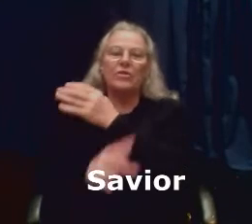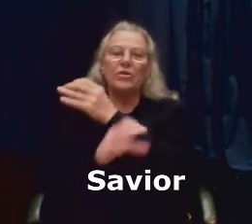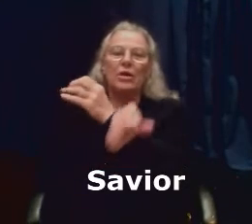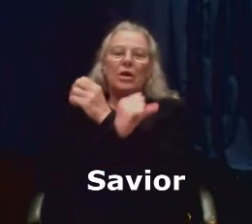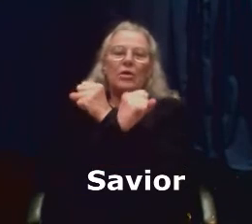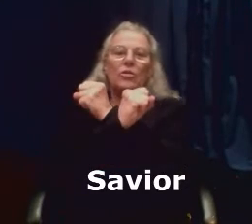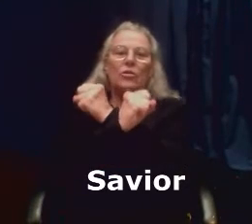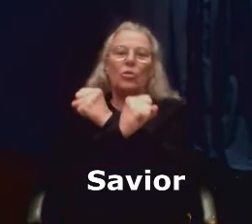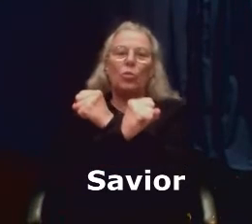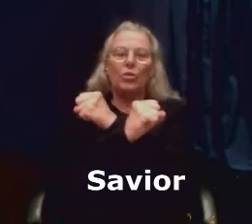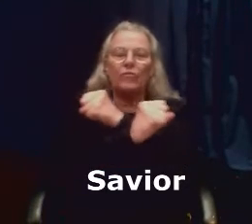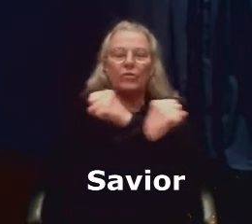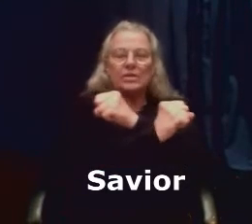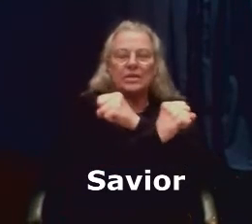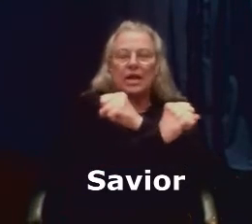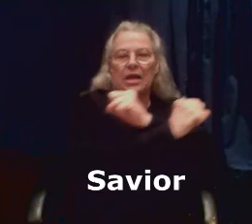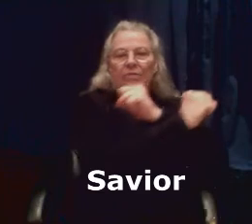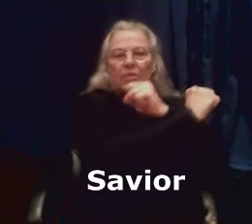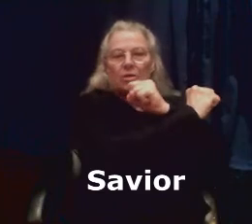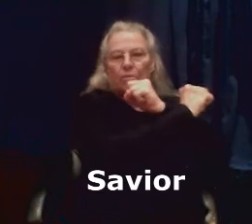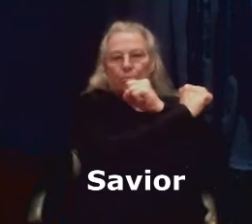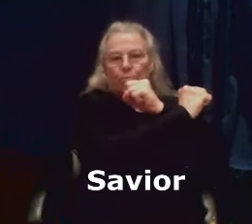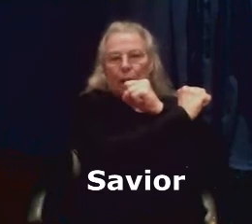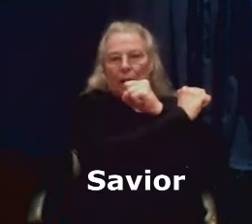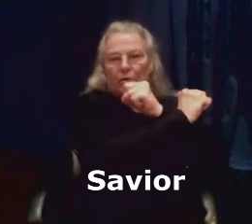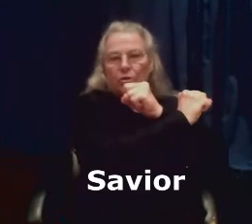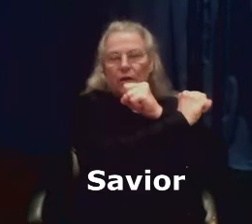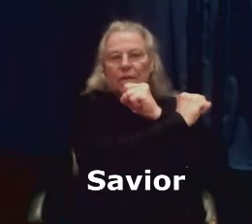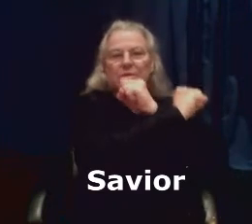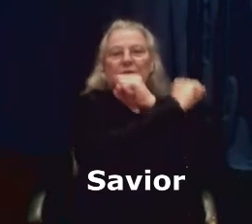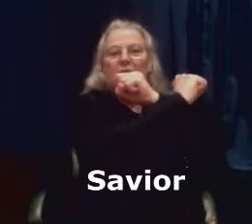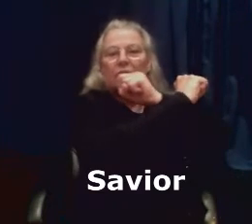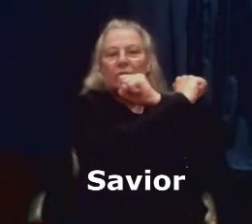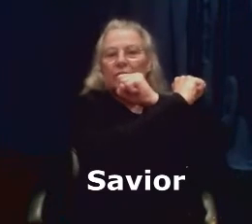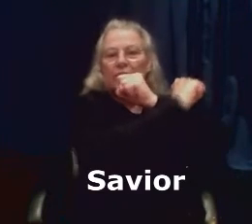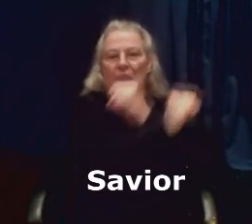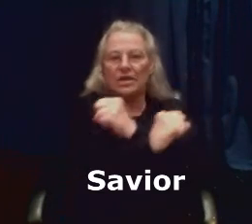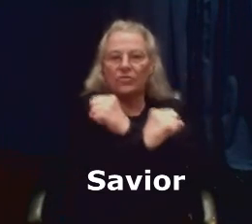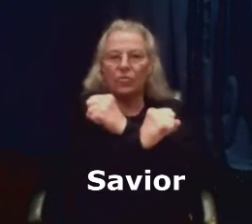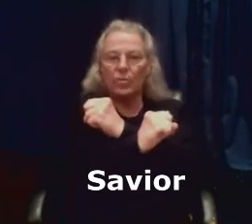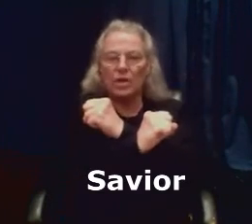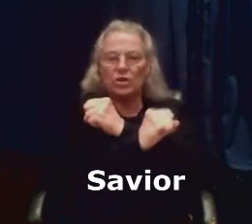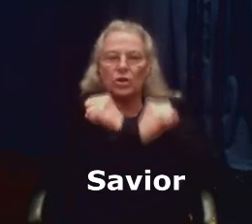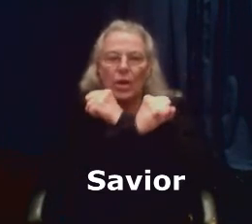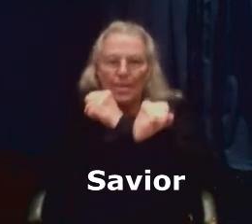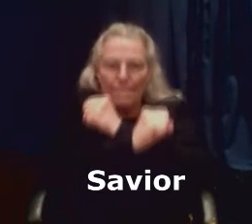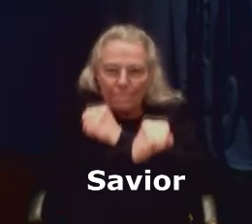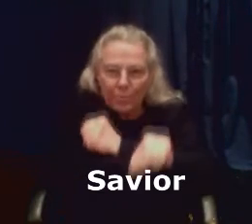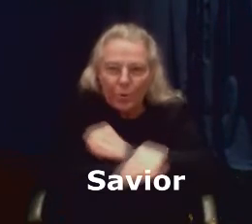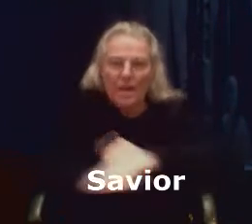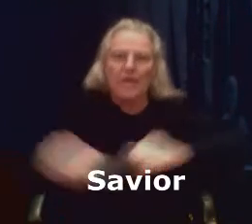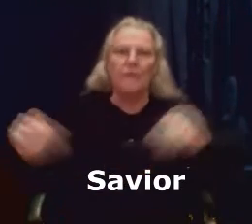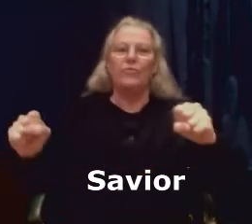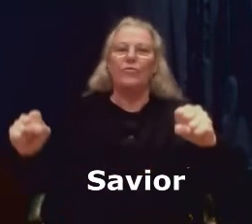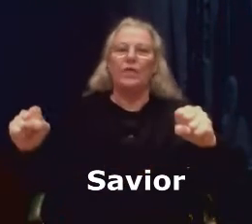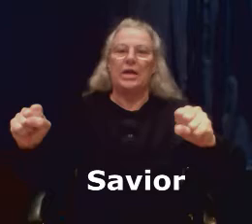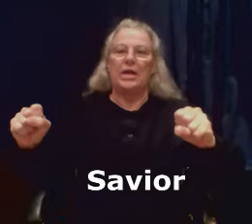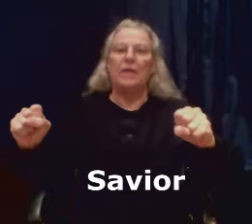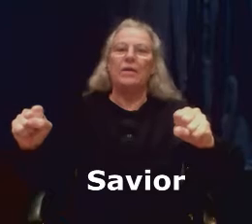Savior, the word for save, bind your hands together in the S formation. Breaking free